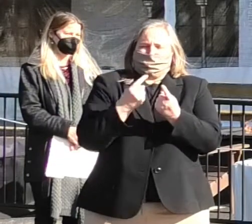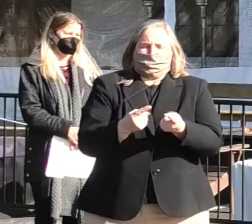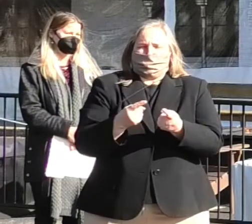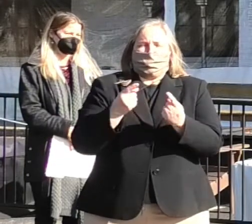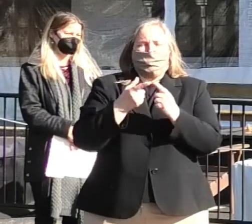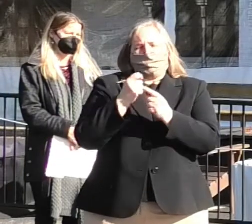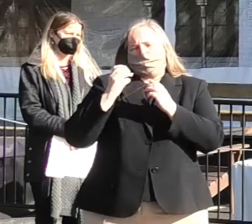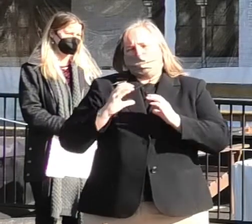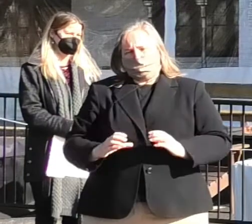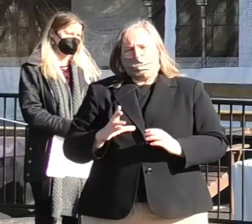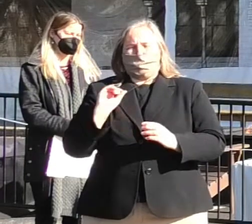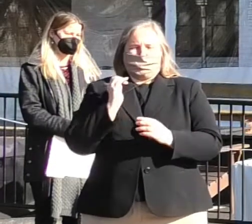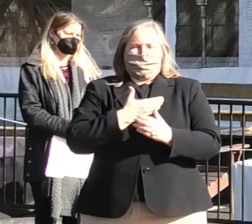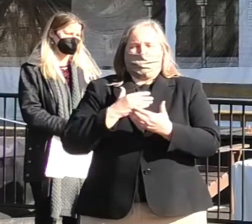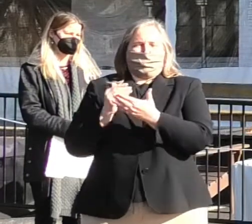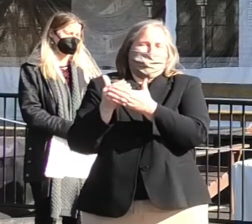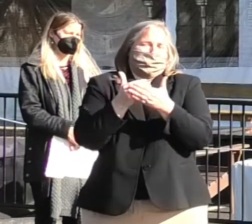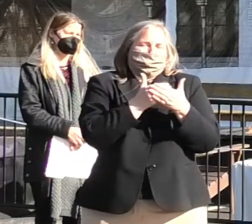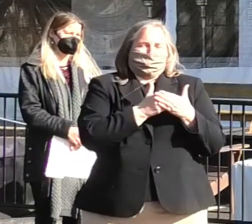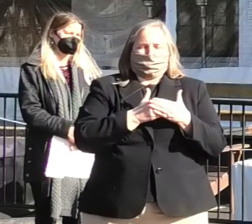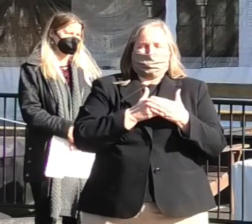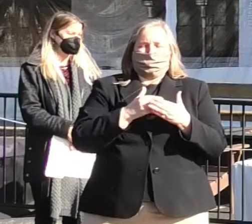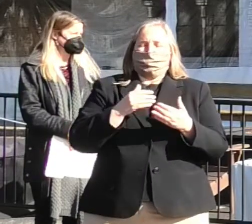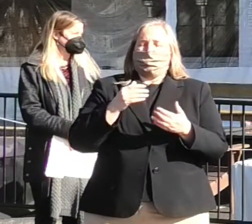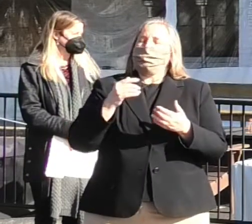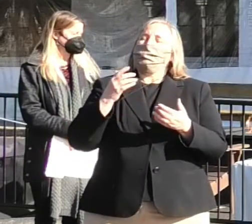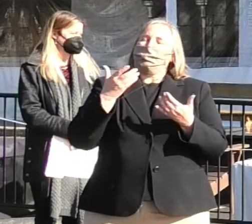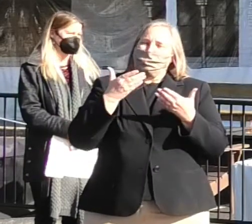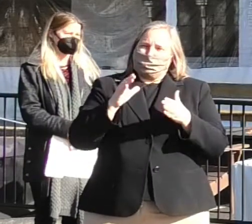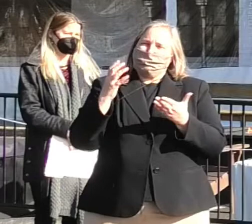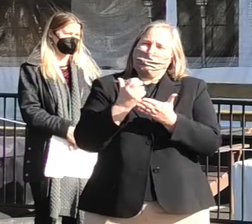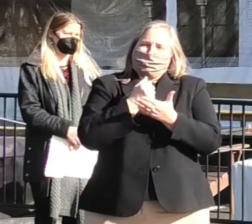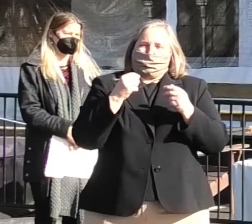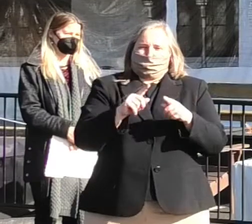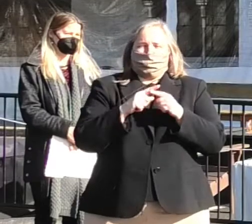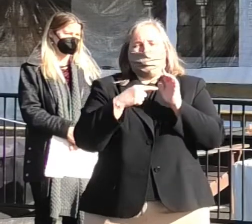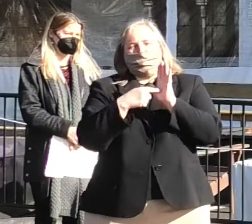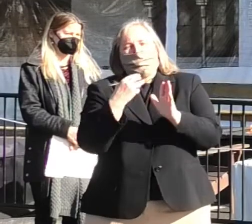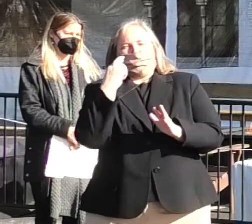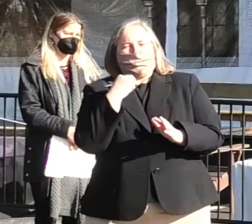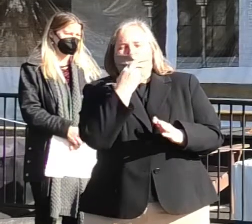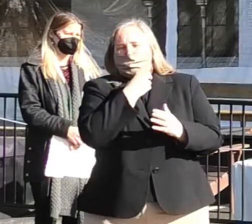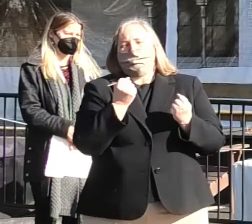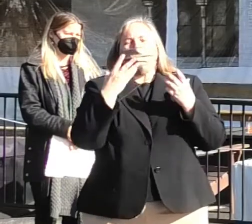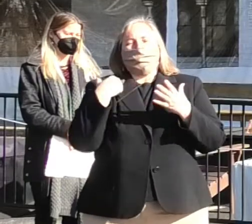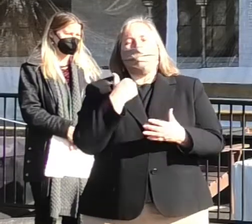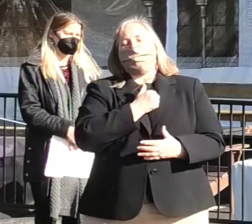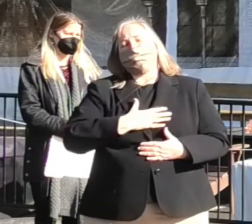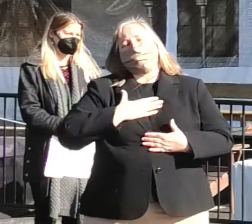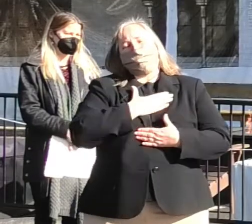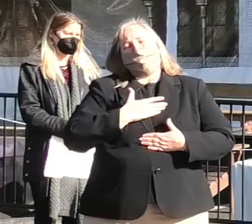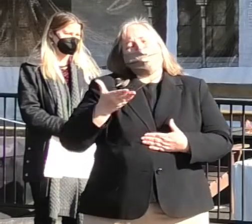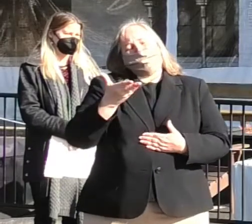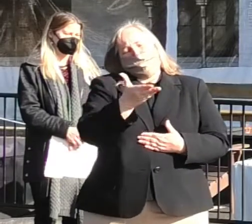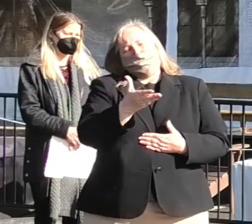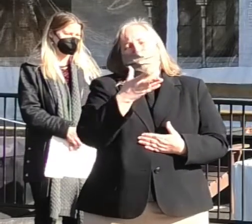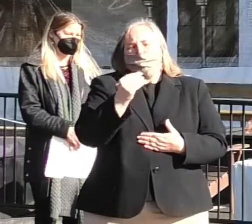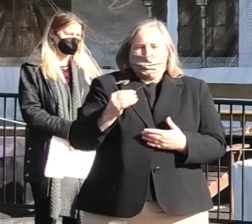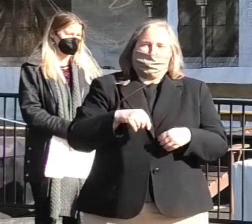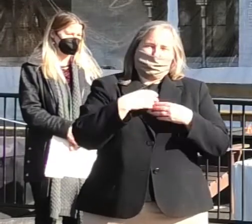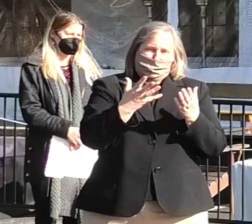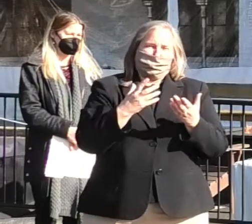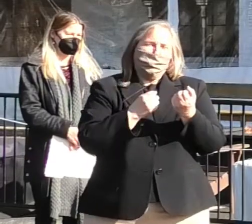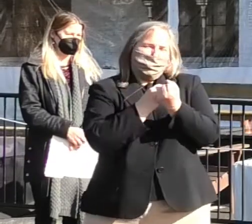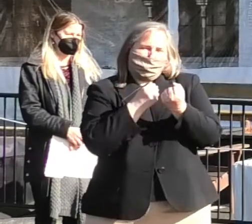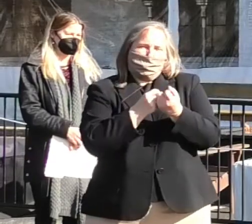neighbors. Let's use this opportunity to show our restaurants how much we appreciate them and provide them with support needed